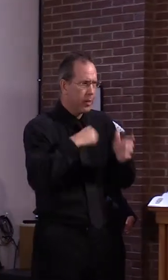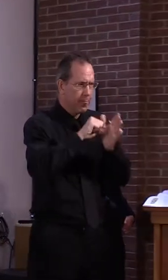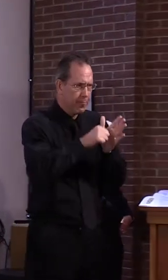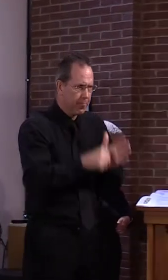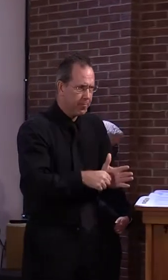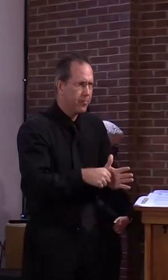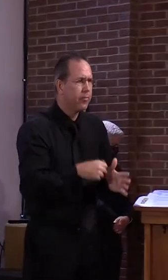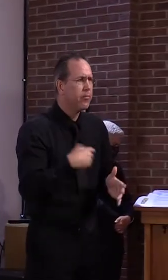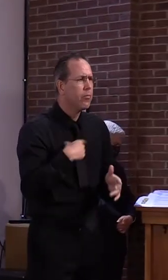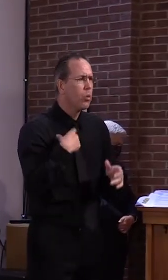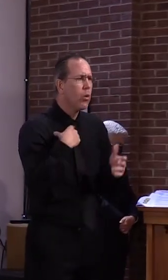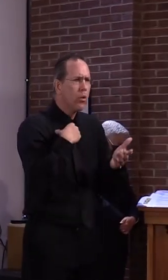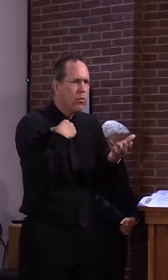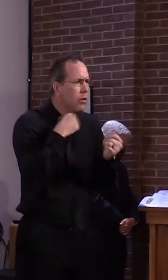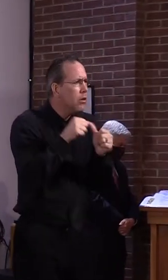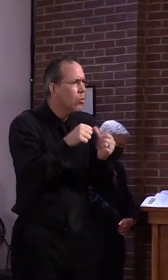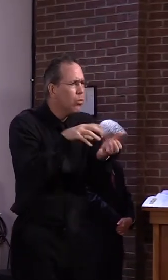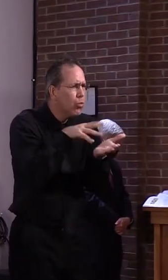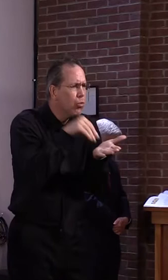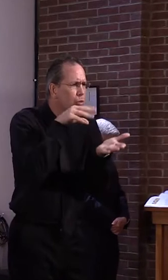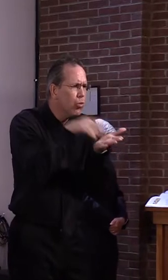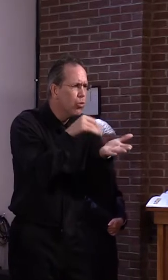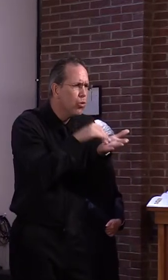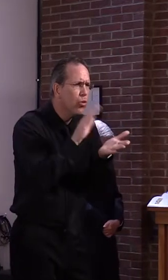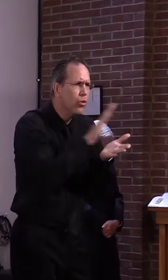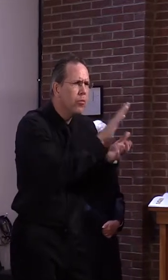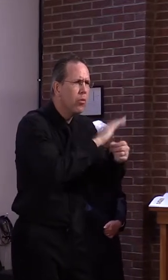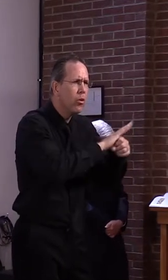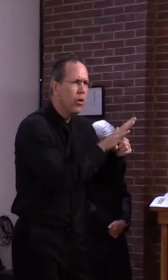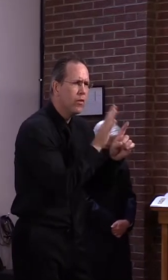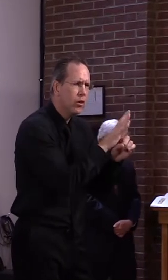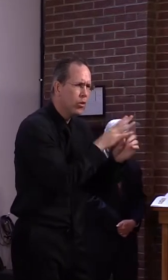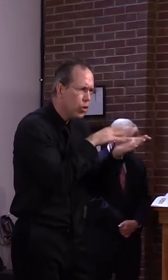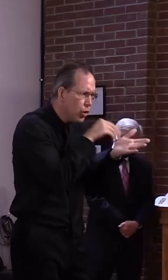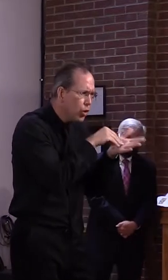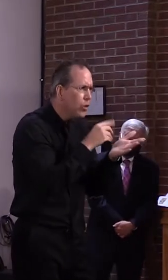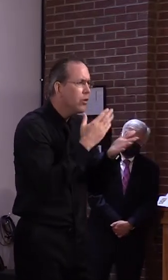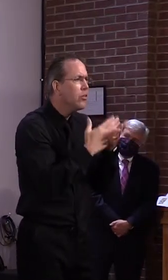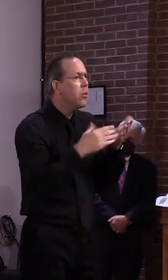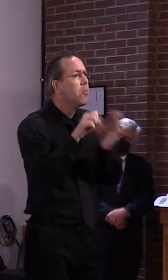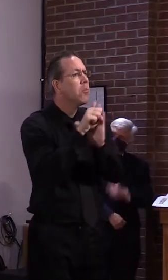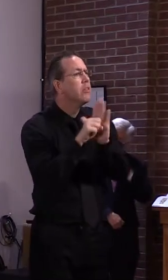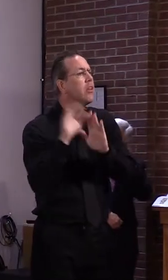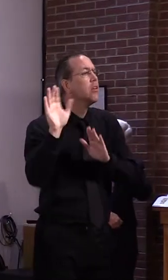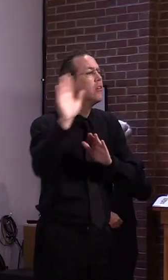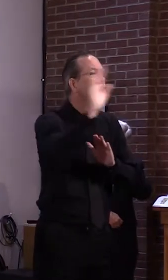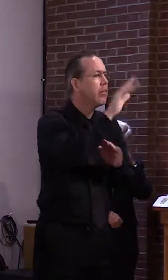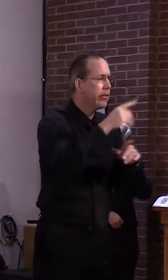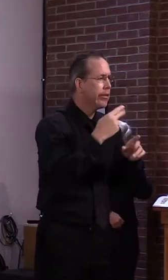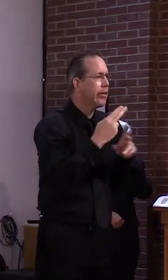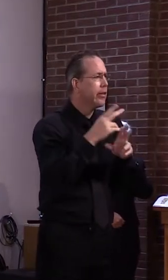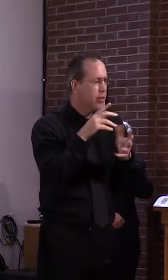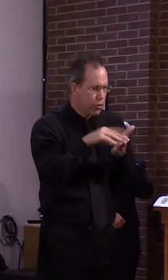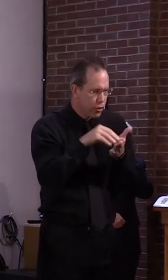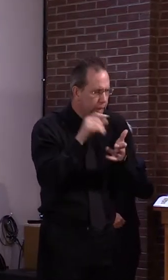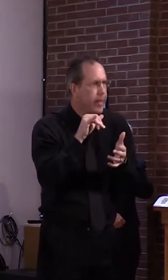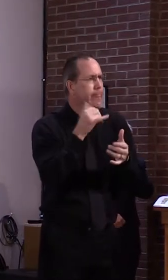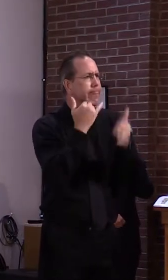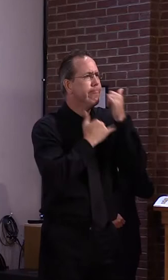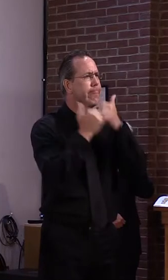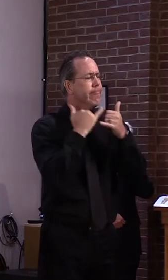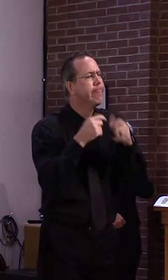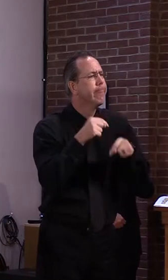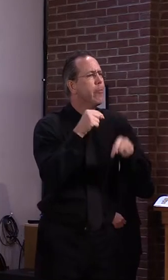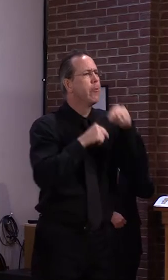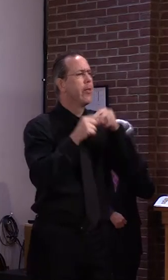all the time, states will need to start considering or reconsidering how they go about things. I'm a little